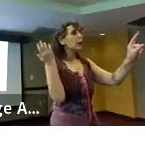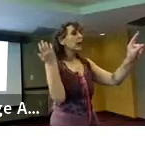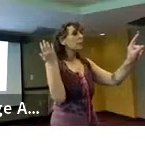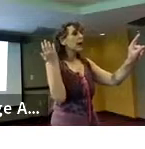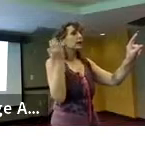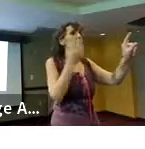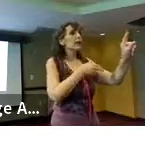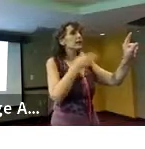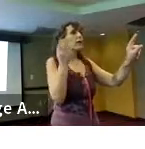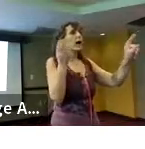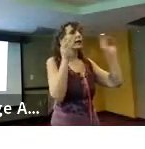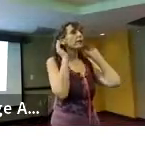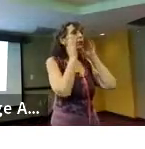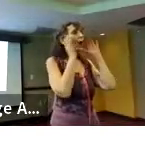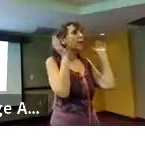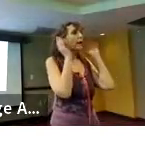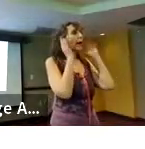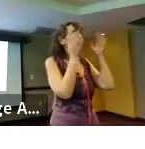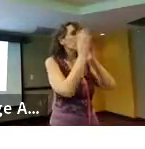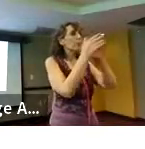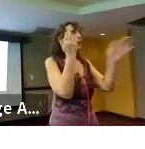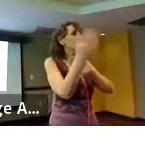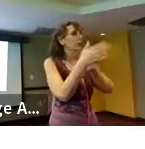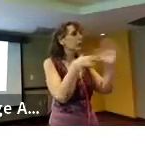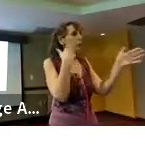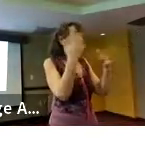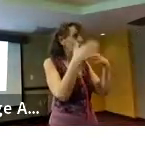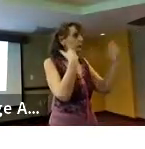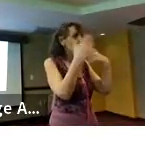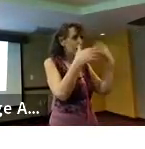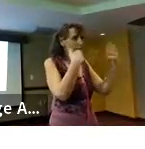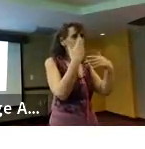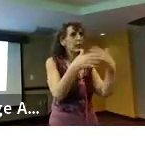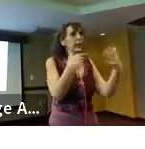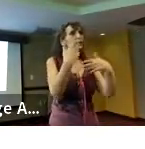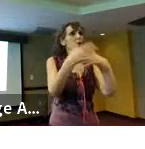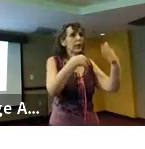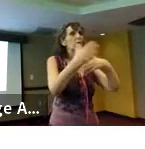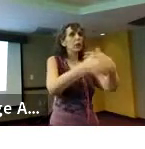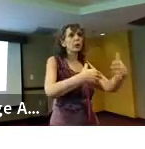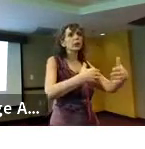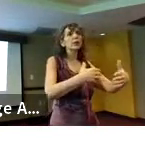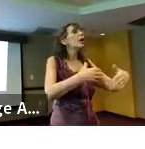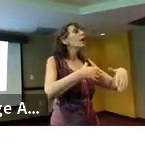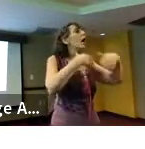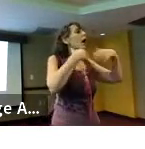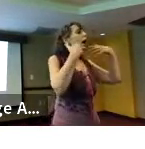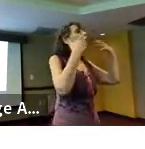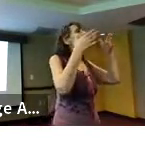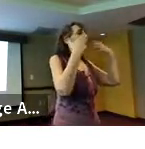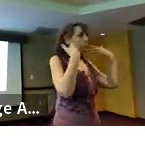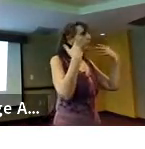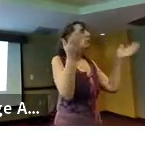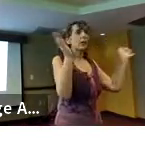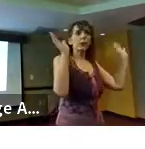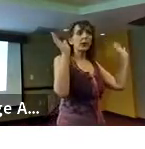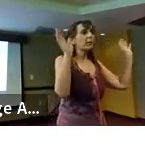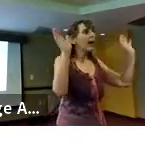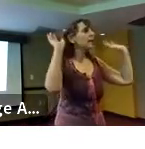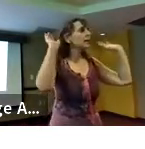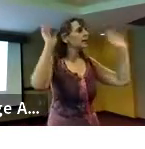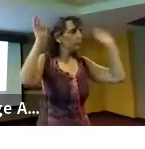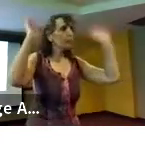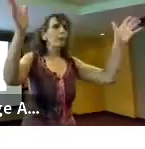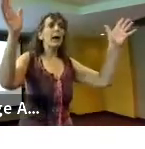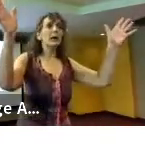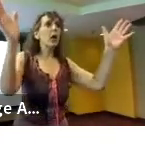feel comfortable on masks, that's fine. If you want masks, like when we begin to exchange and get a little closer, if you